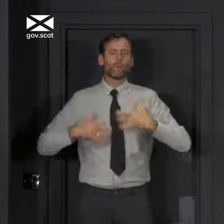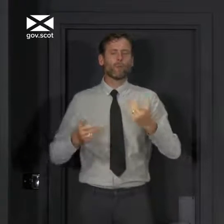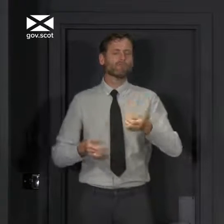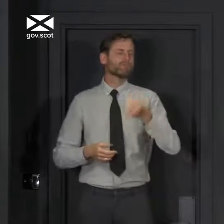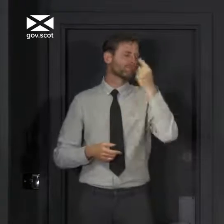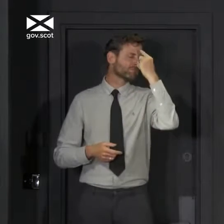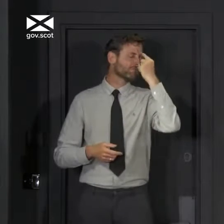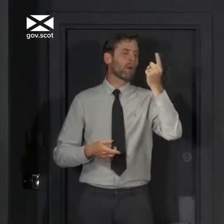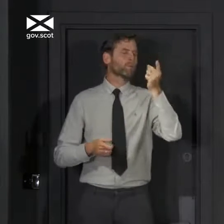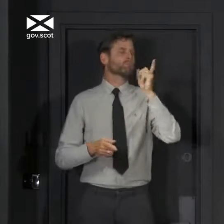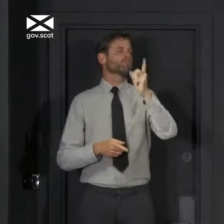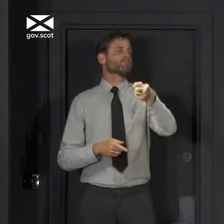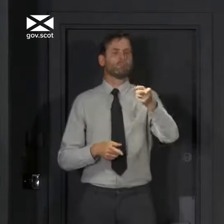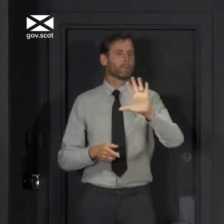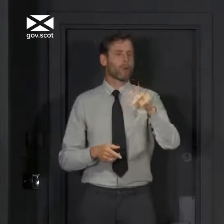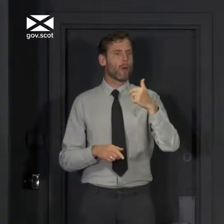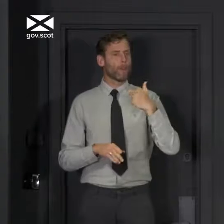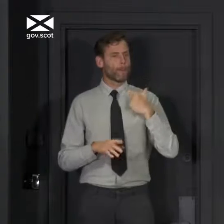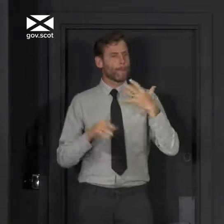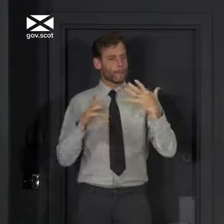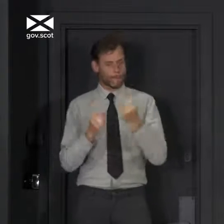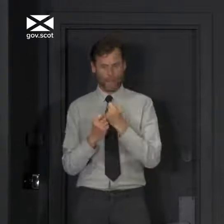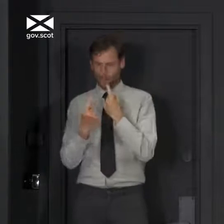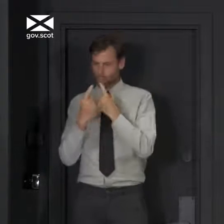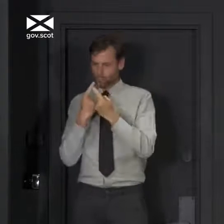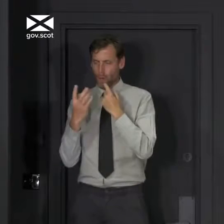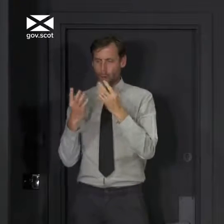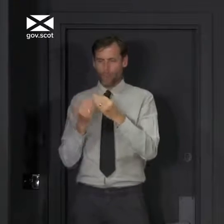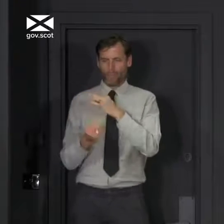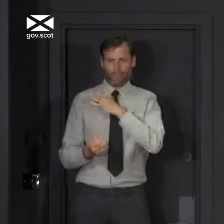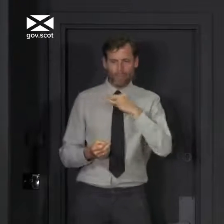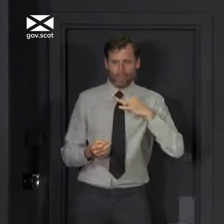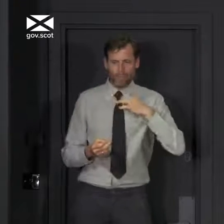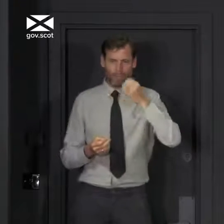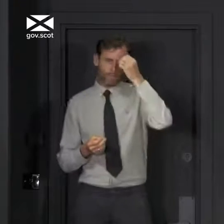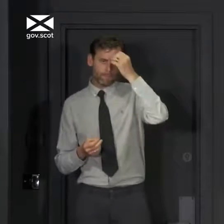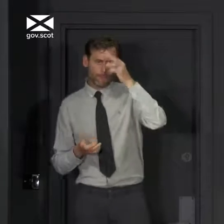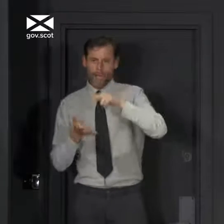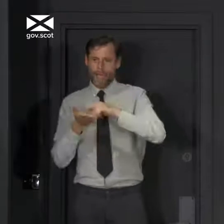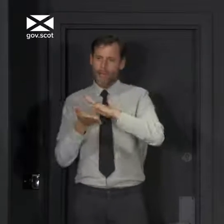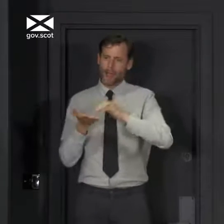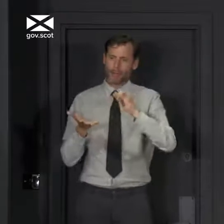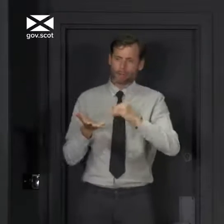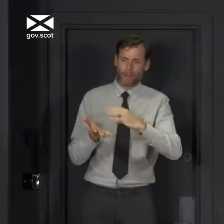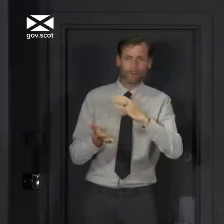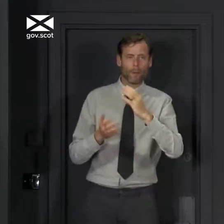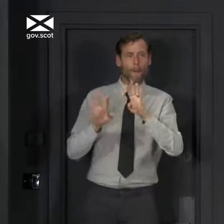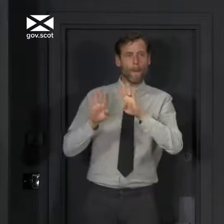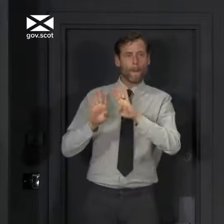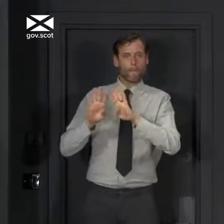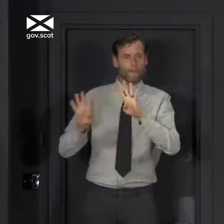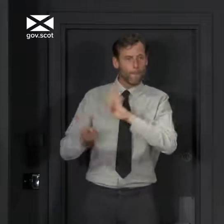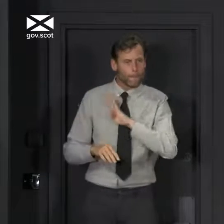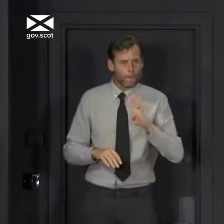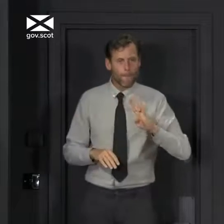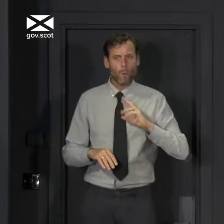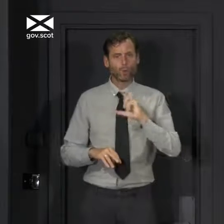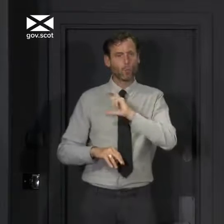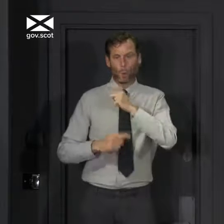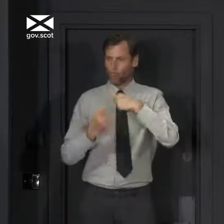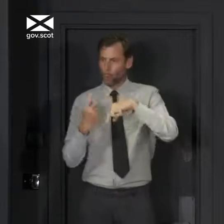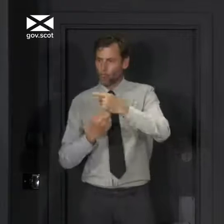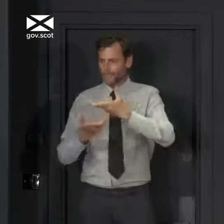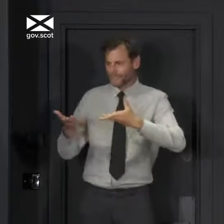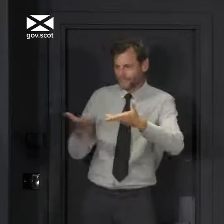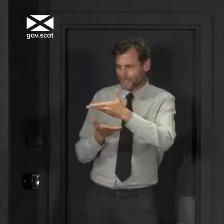with clinicians, with professional bodies, with NHS boards and unions about how best to implement the use